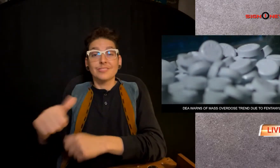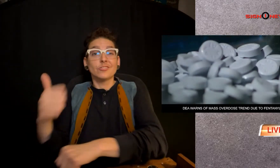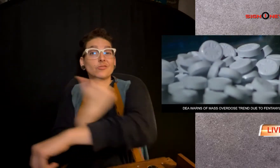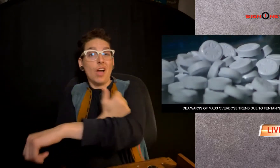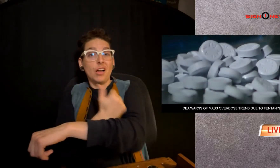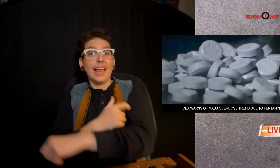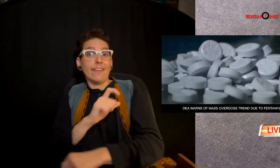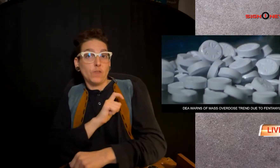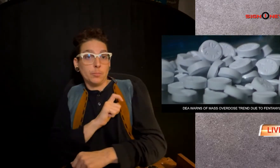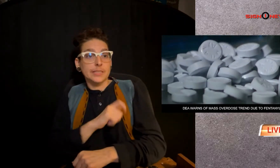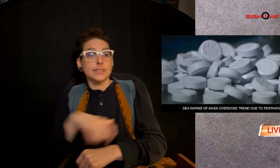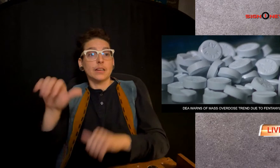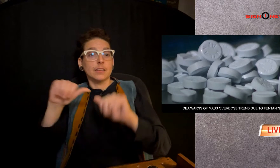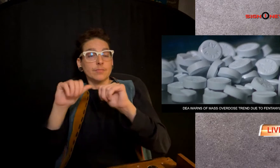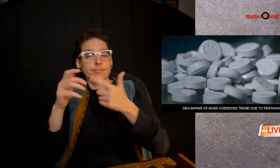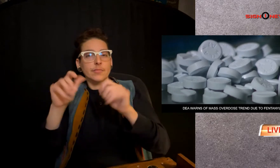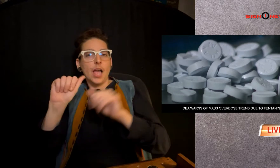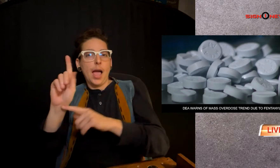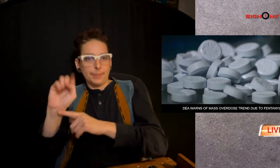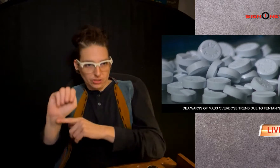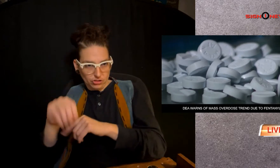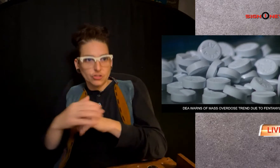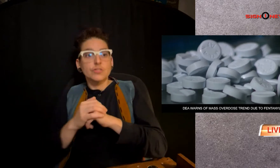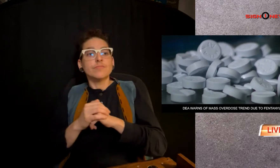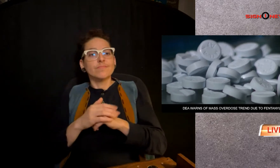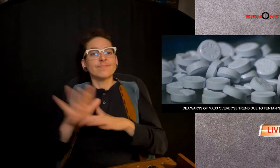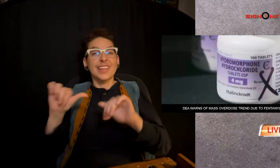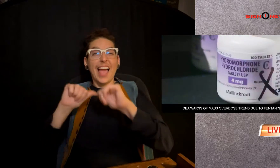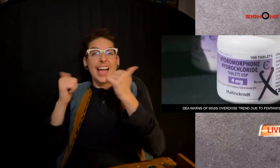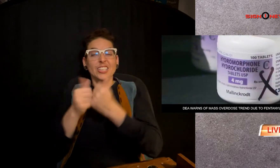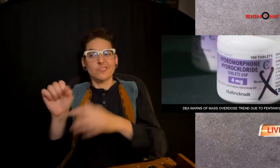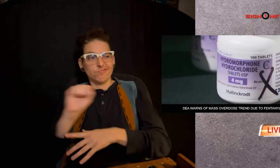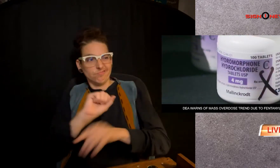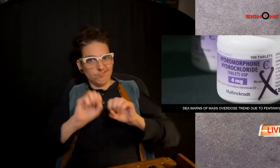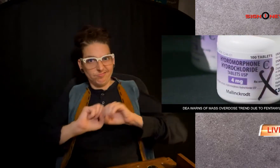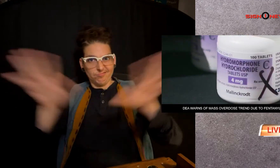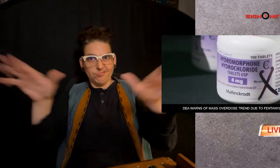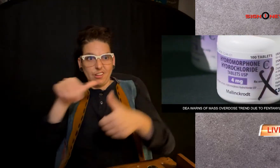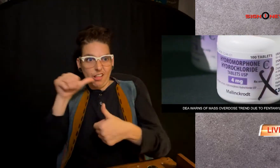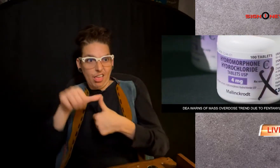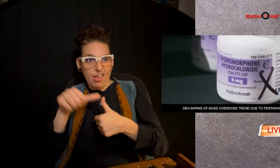That's according to the Drug Enforcement Administration.